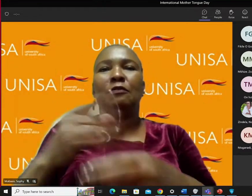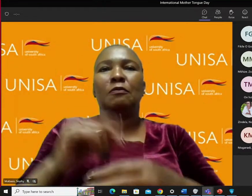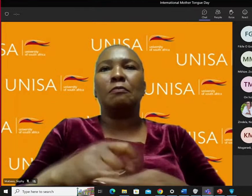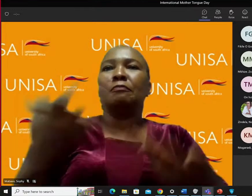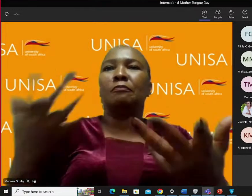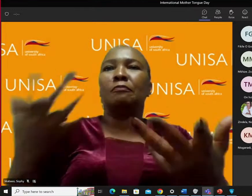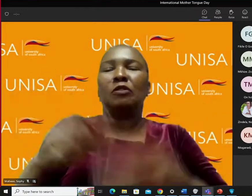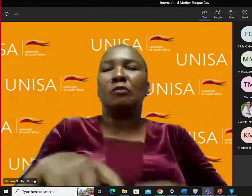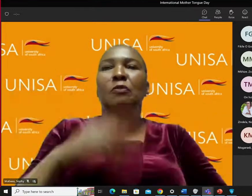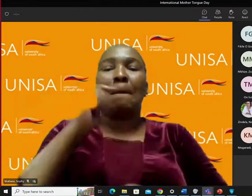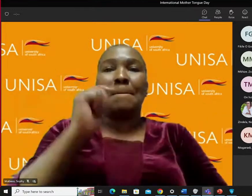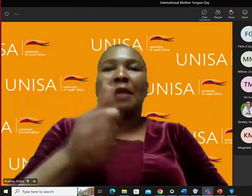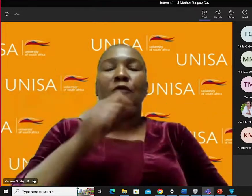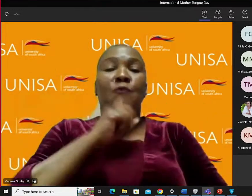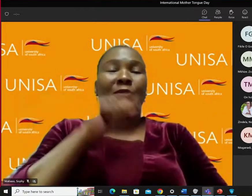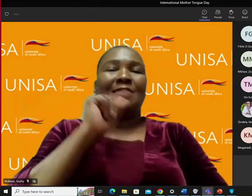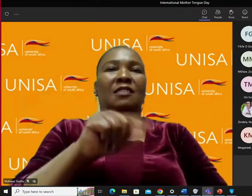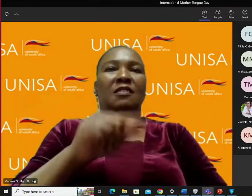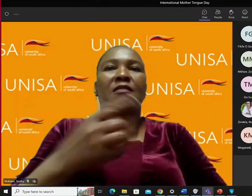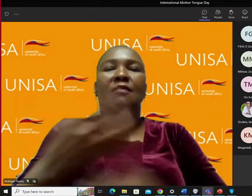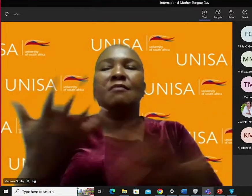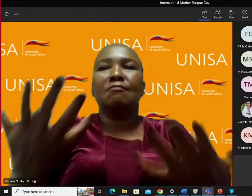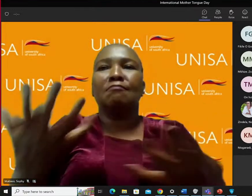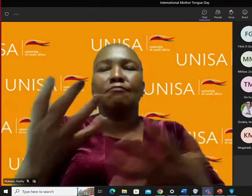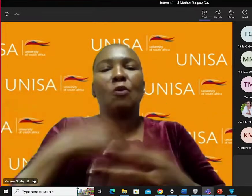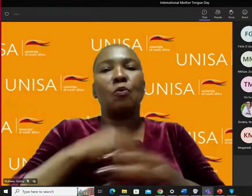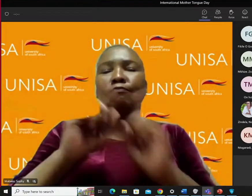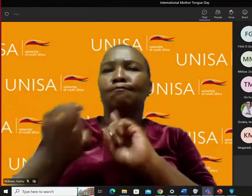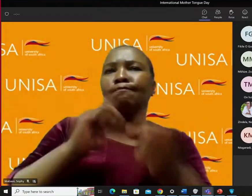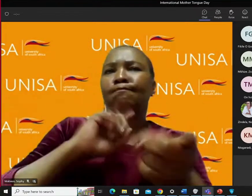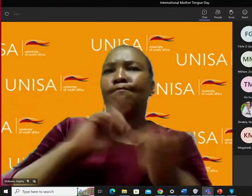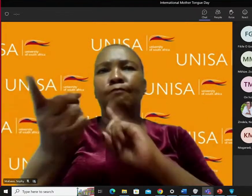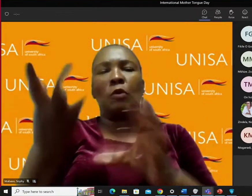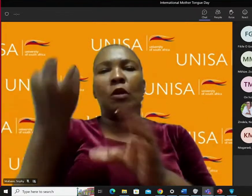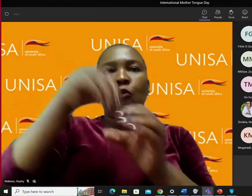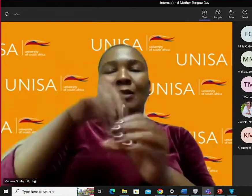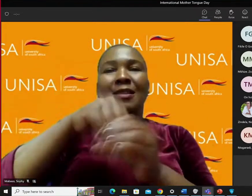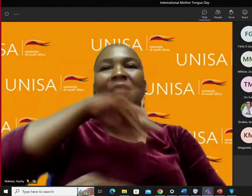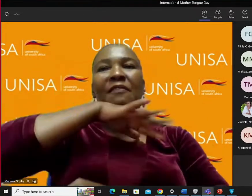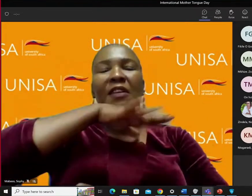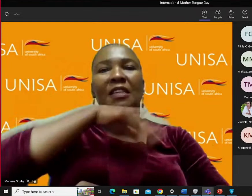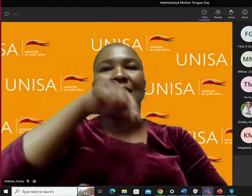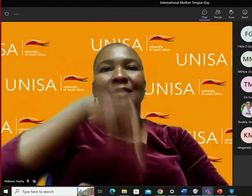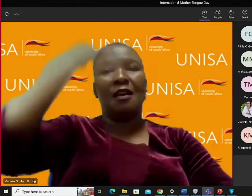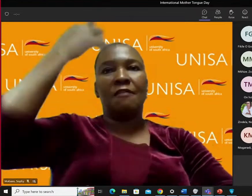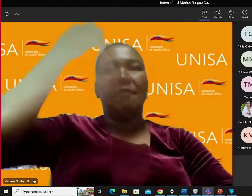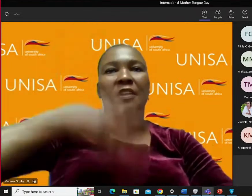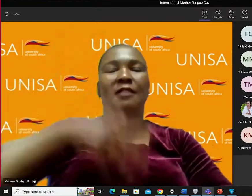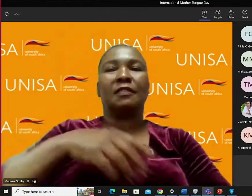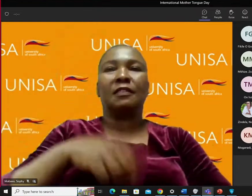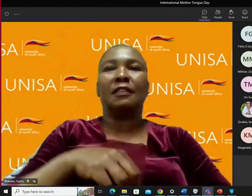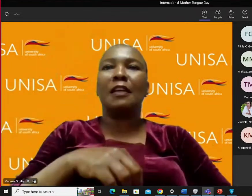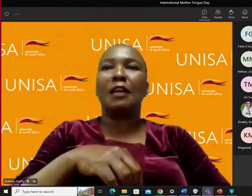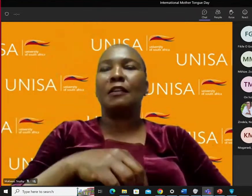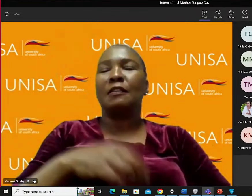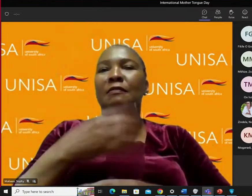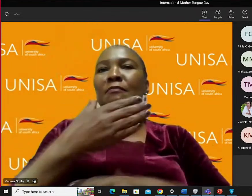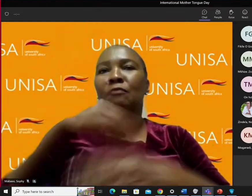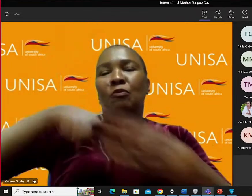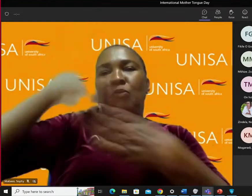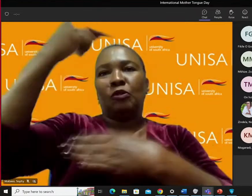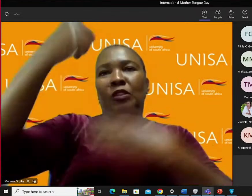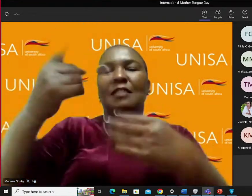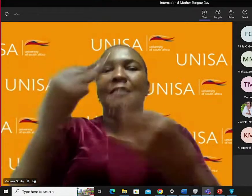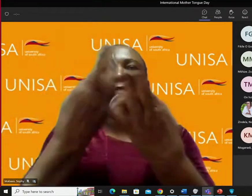use it. And we are in negotiations to include that in this African WordNet as a free resource as